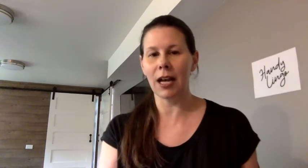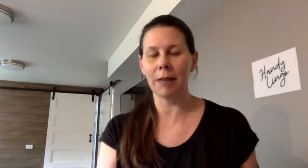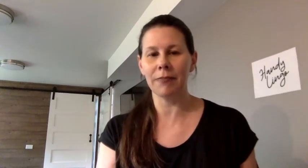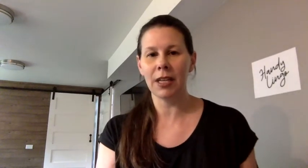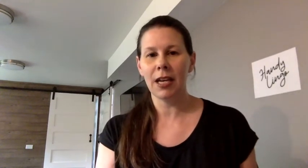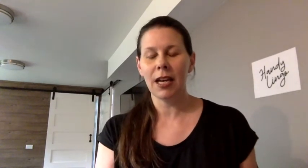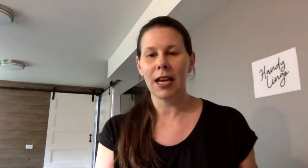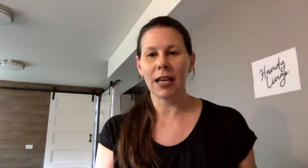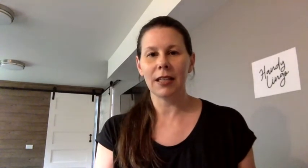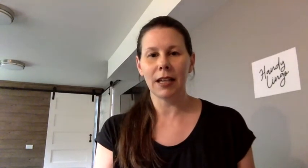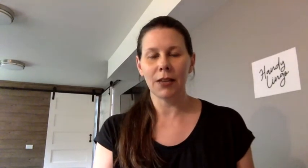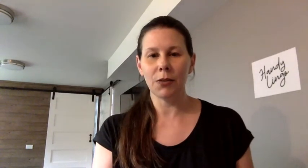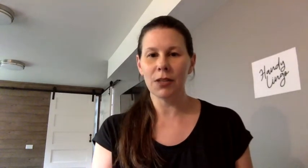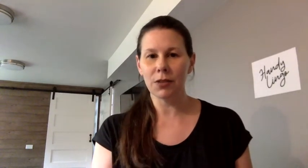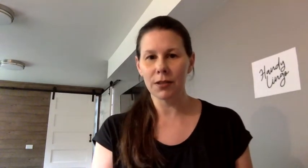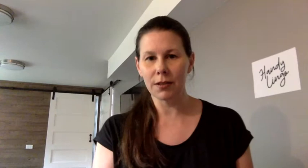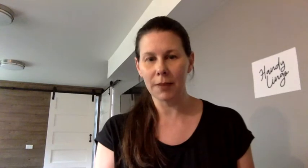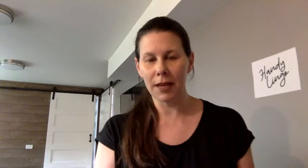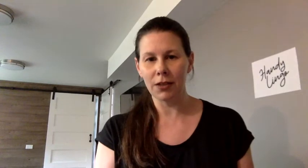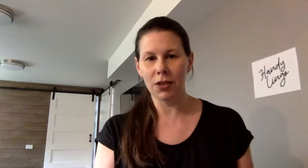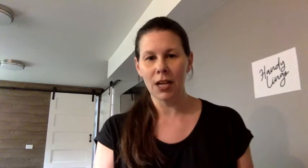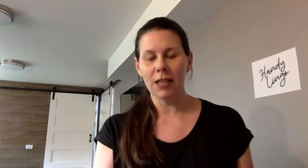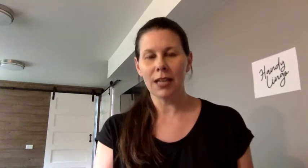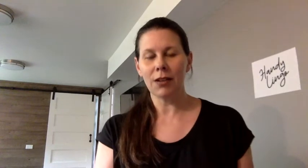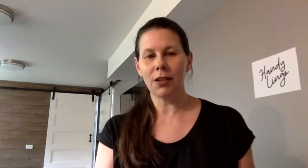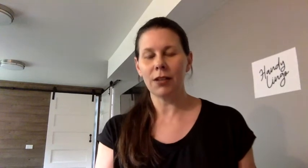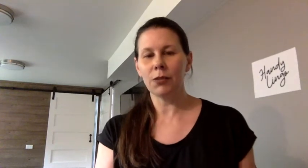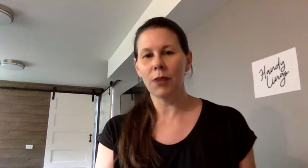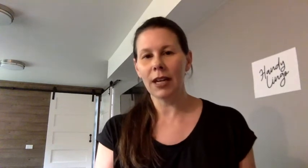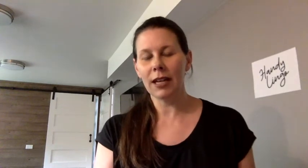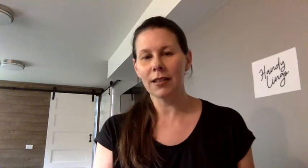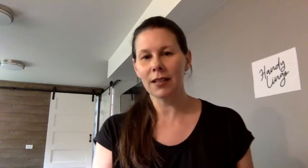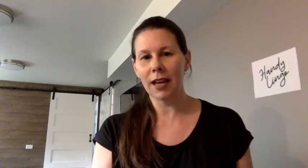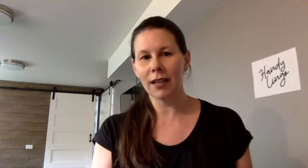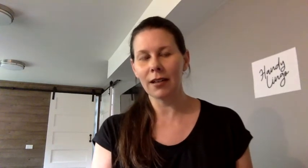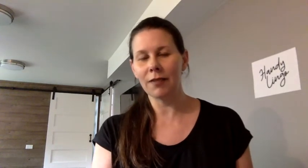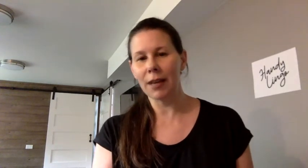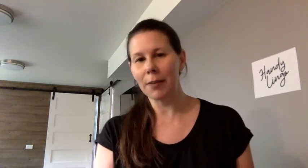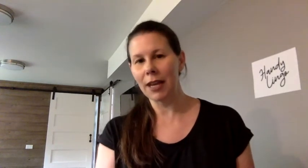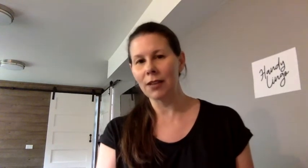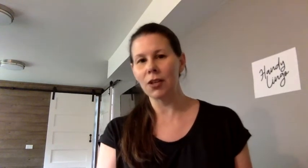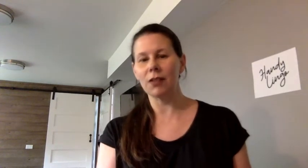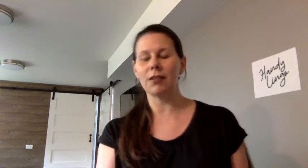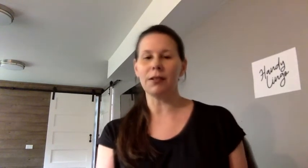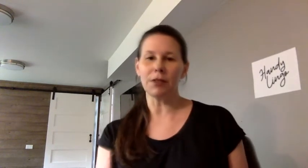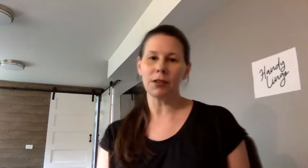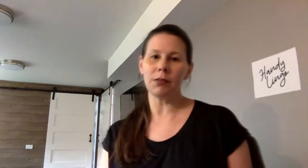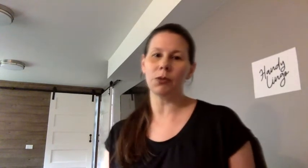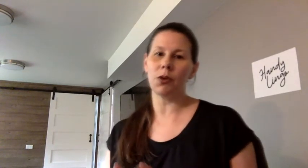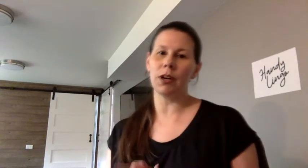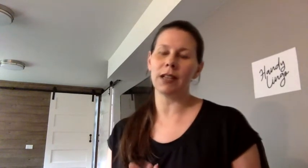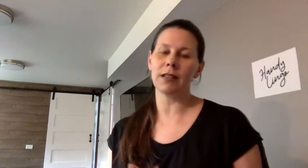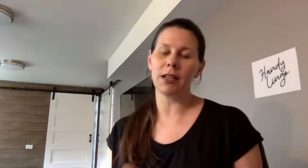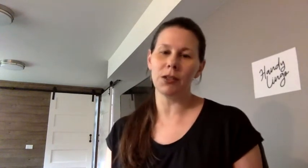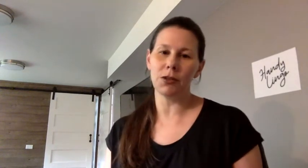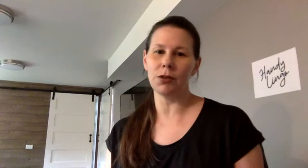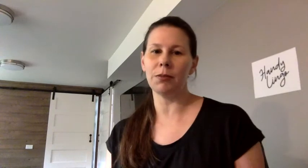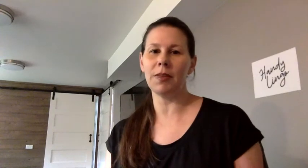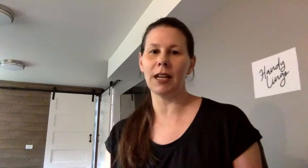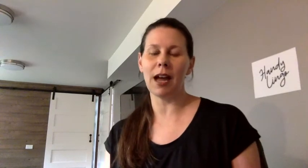handylingo.com and click on the resources page, down along the right-hand side of that page are several recordings on YouTube that I